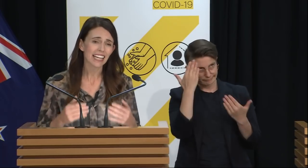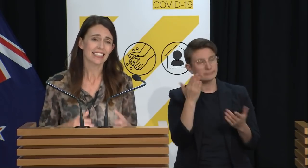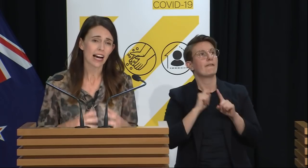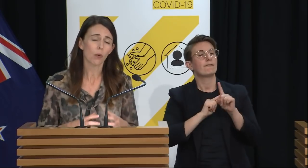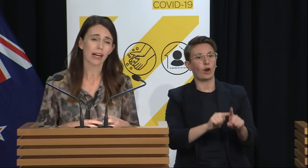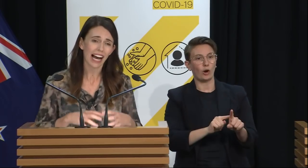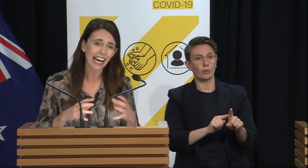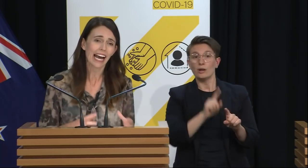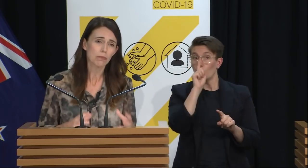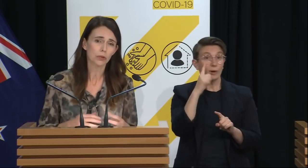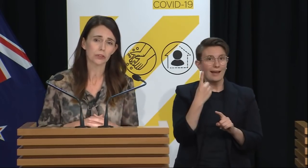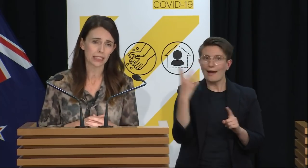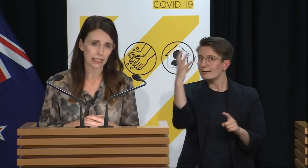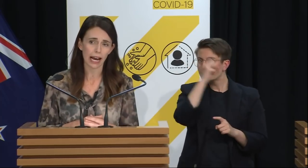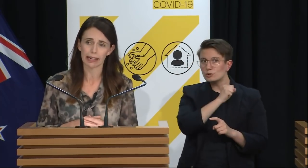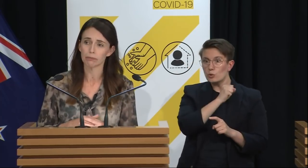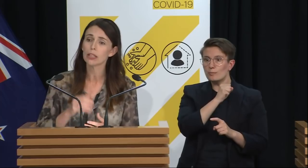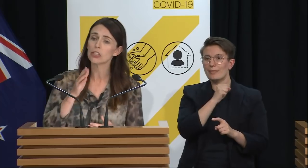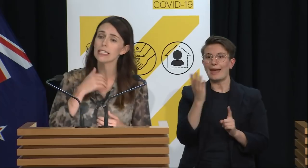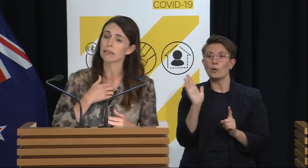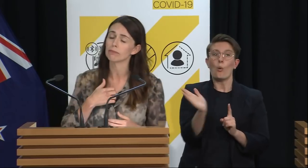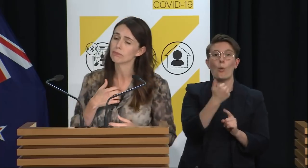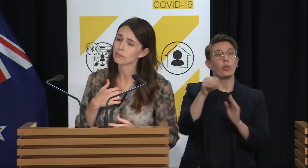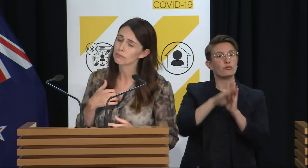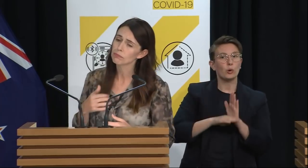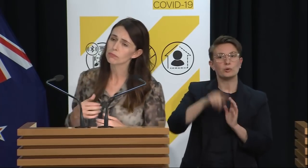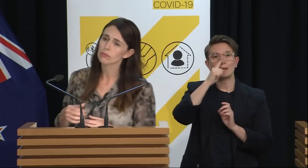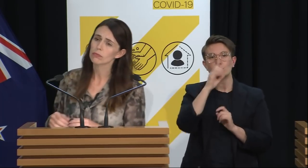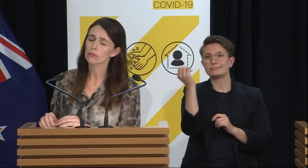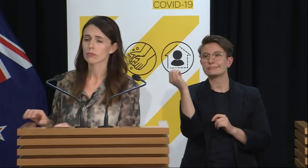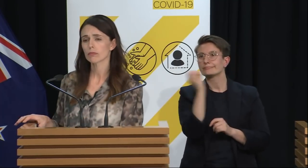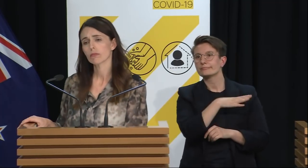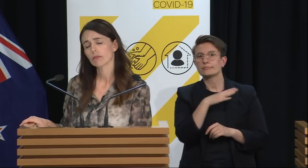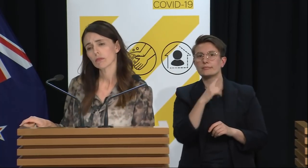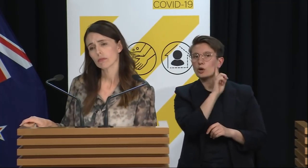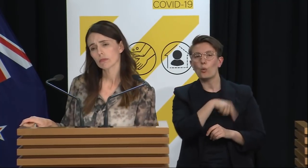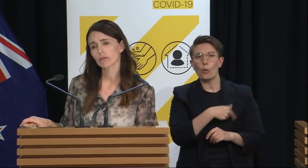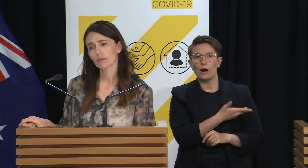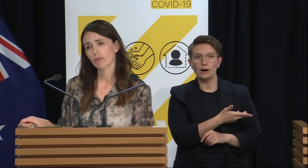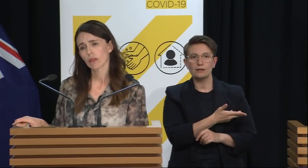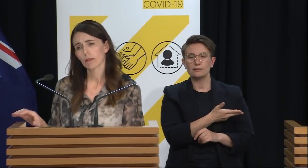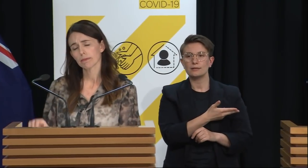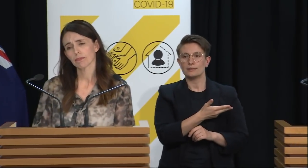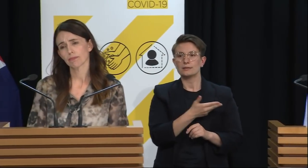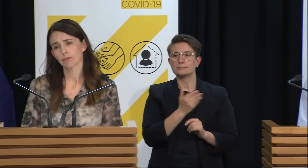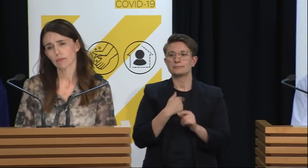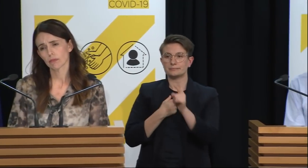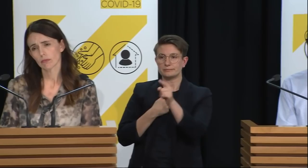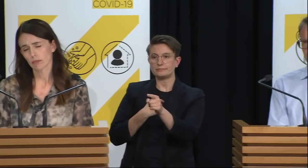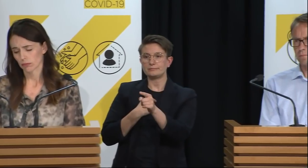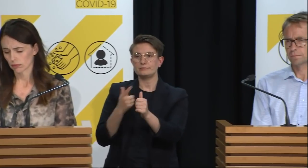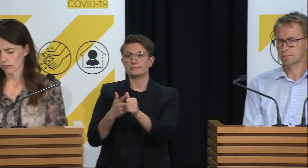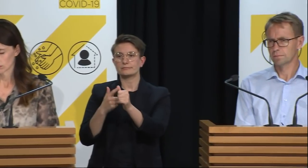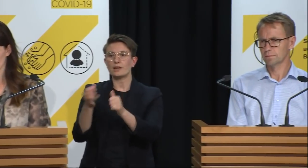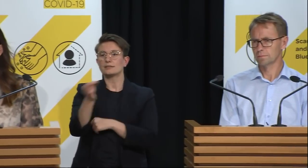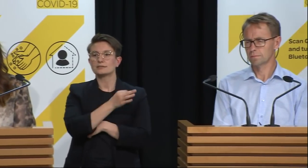because that is how we are unable to contain. Jason. Just on Dr. Bloomfield, you mentioned that this person also worked part-time at the